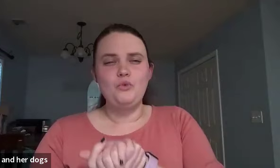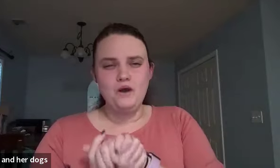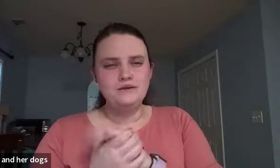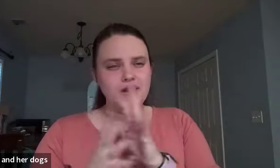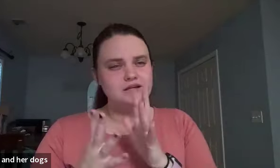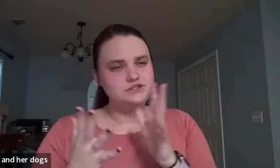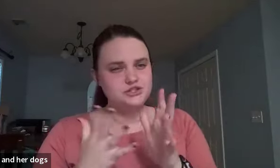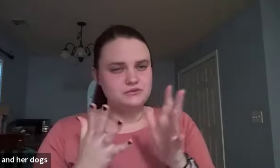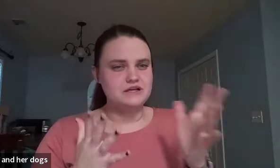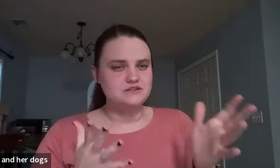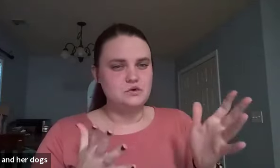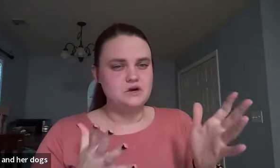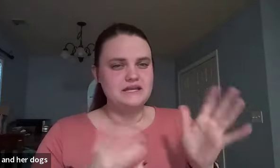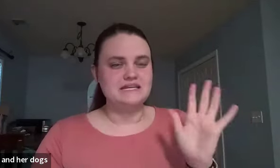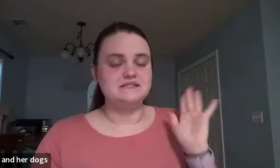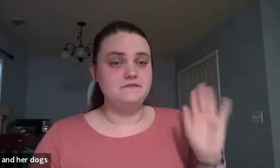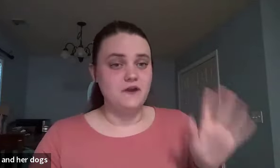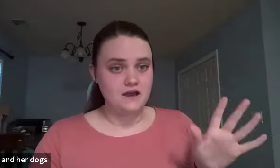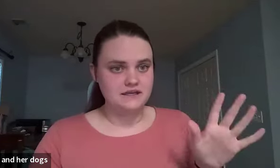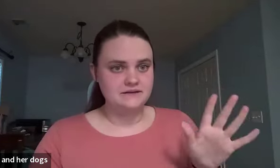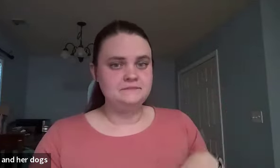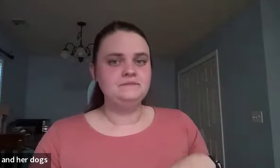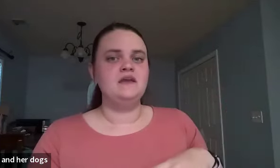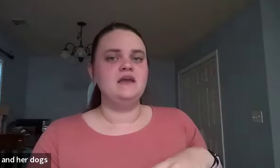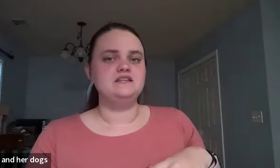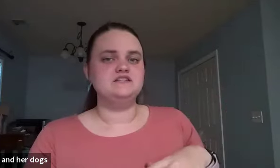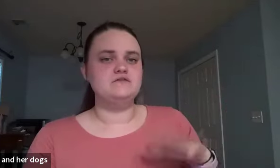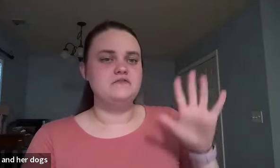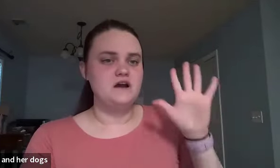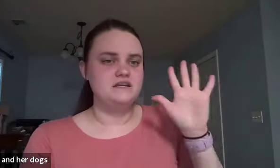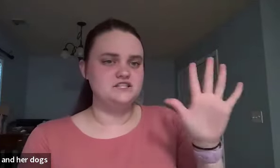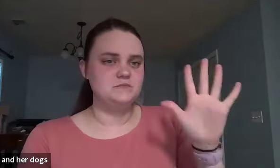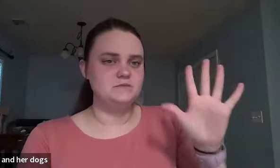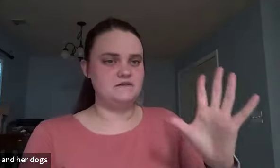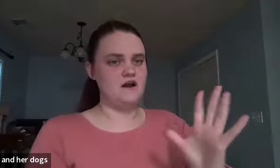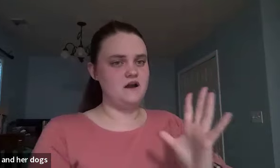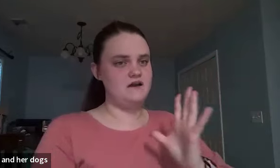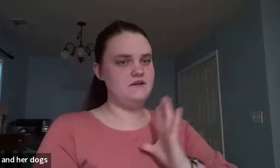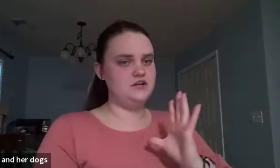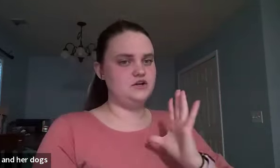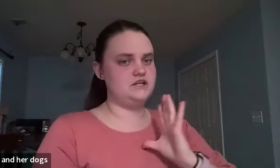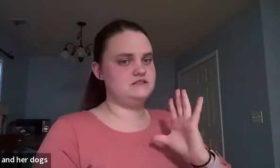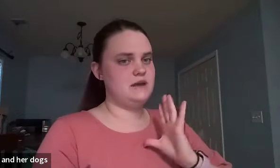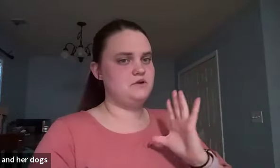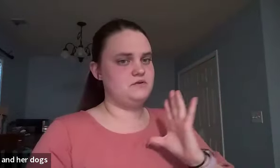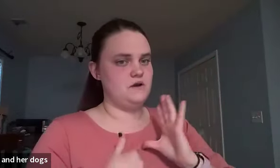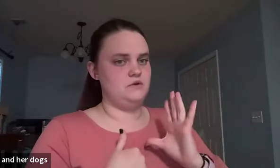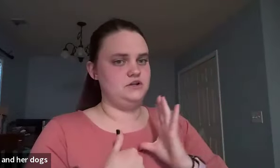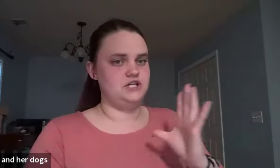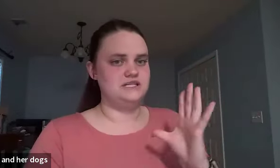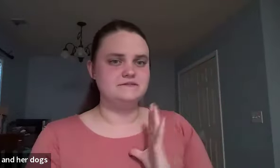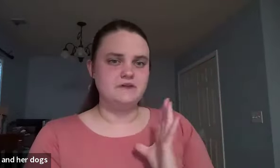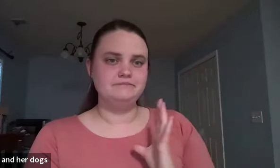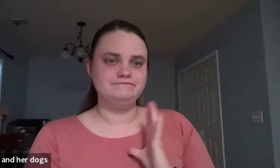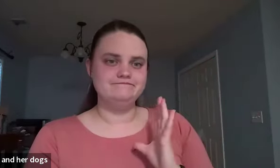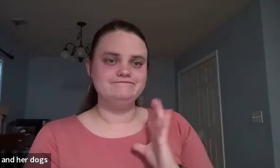The one kind of generalized one is fine. And so fine is just going to be a 5, and you're going to tap your thumb on your chest. Fine.